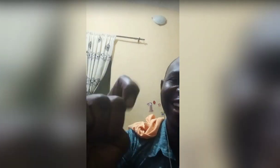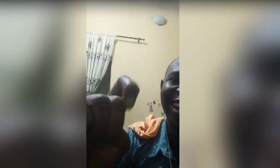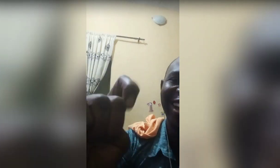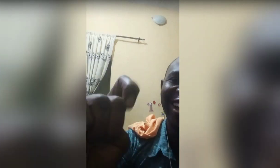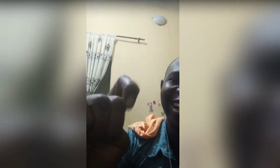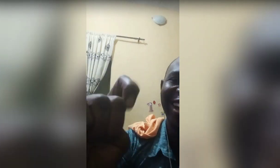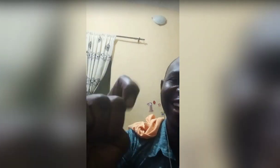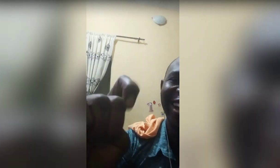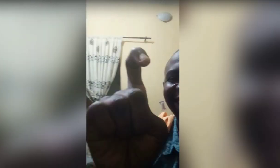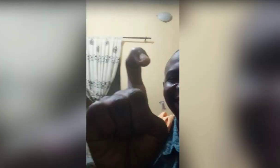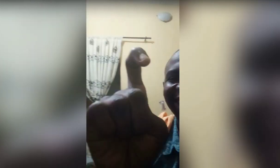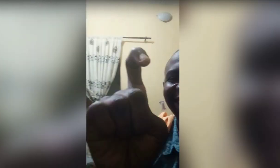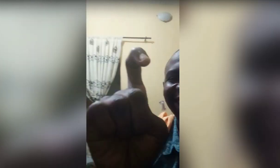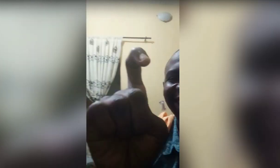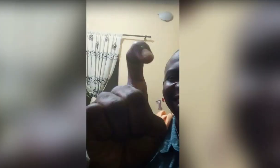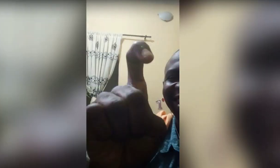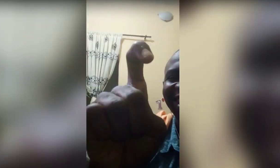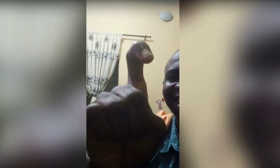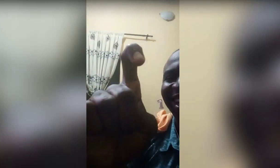Please don't sting my screen.